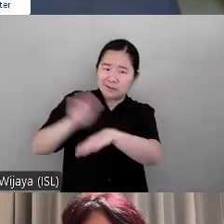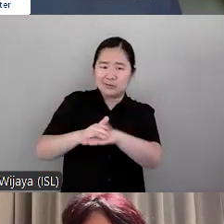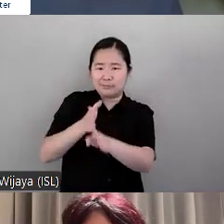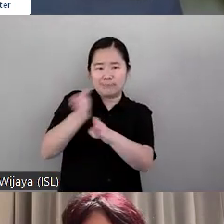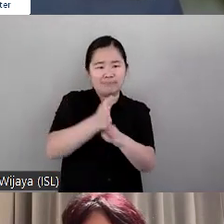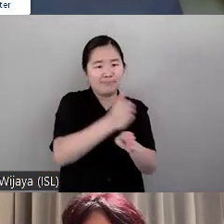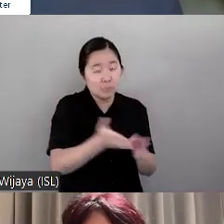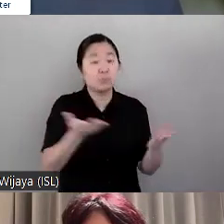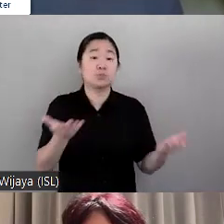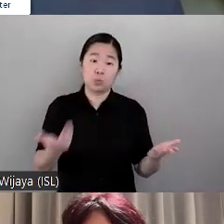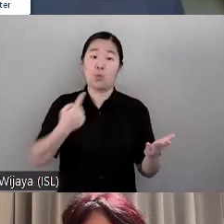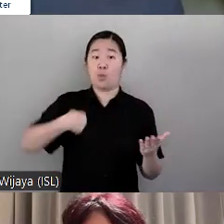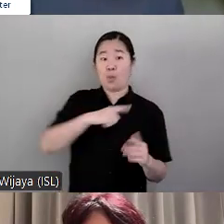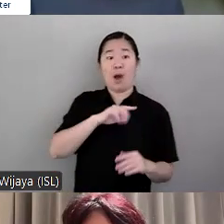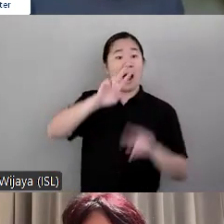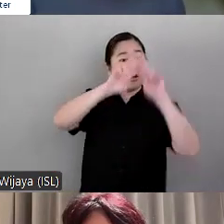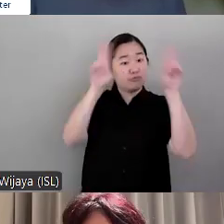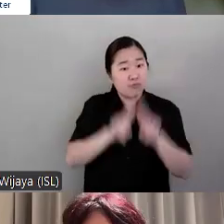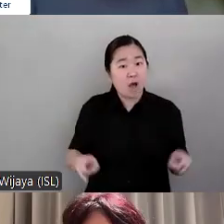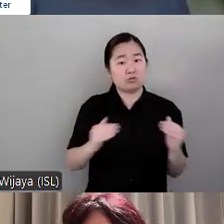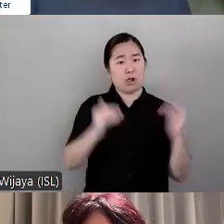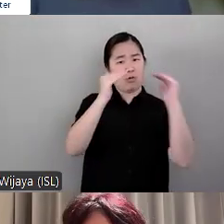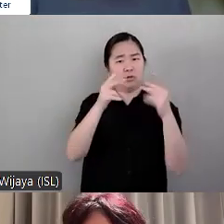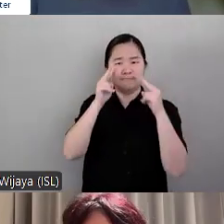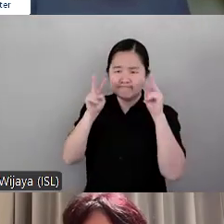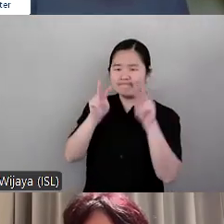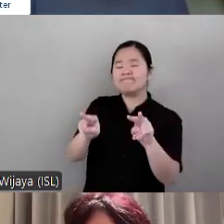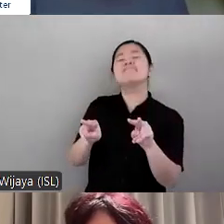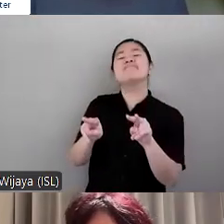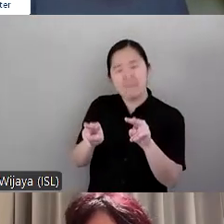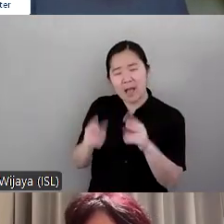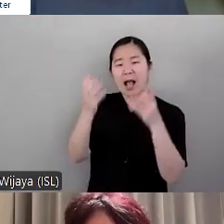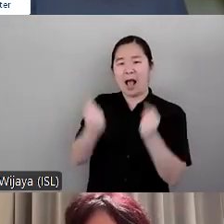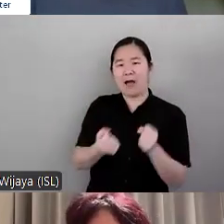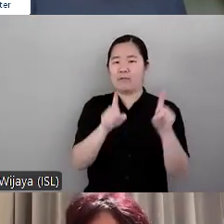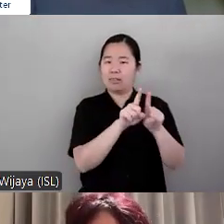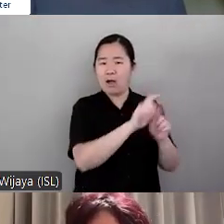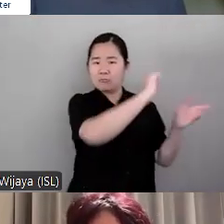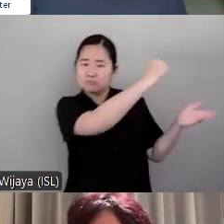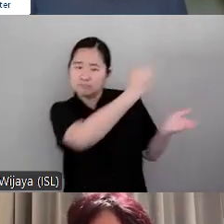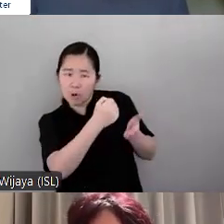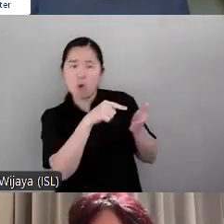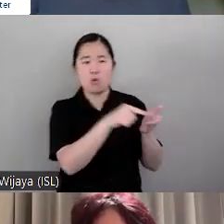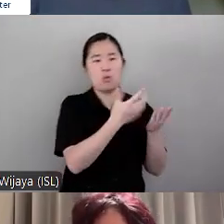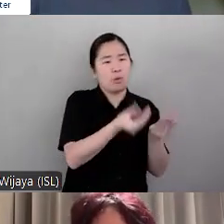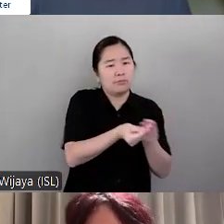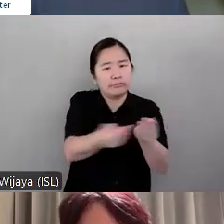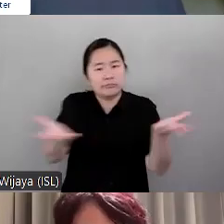these lessons into real action. So welcome, Amber, and over to